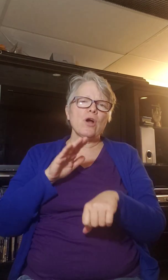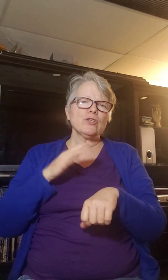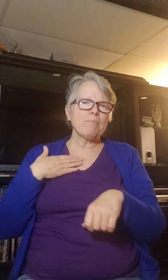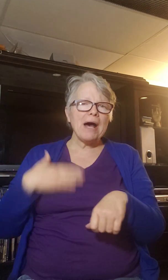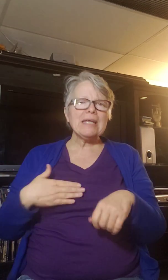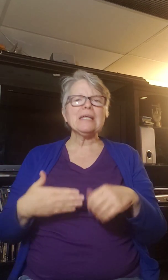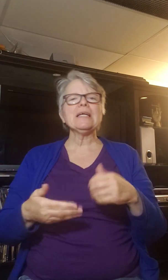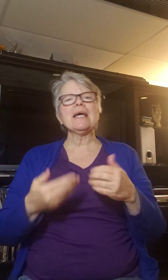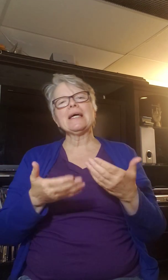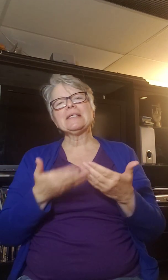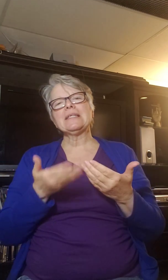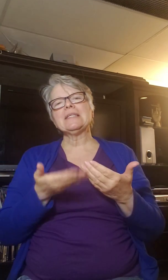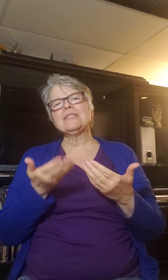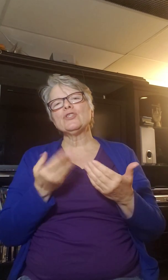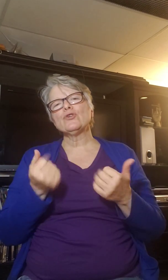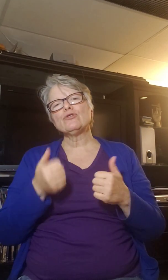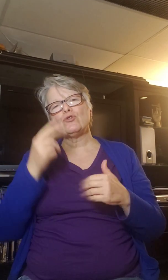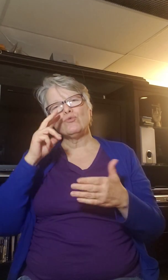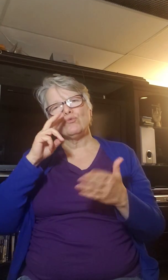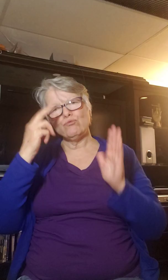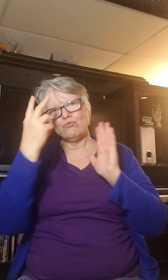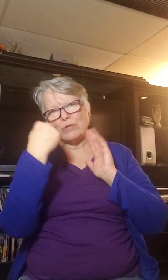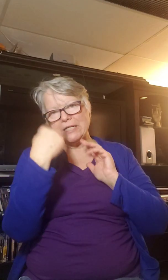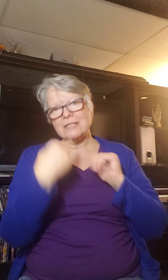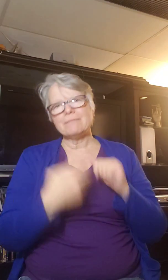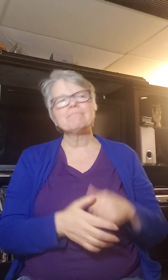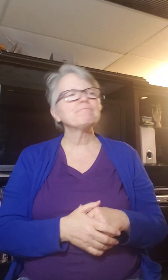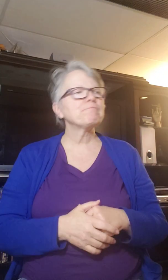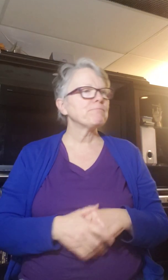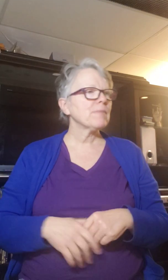your body and easier to read.